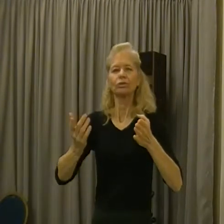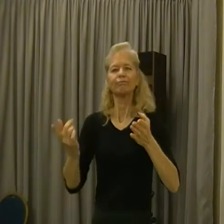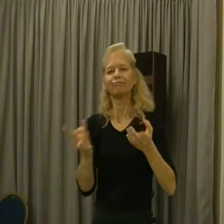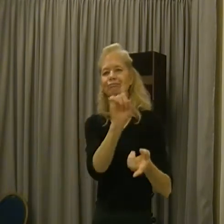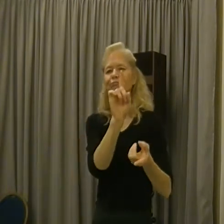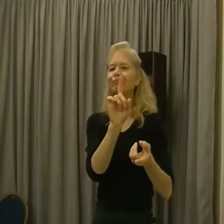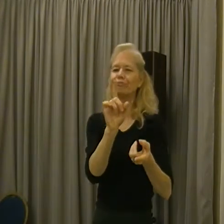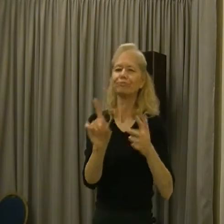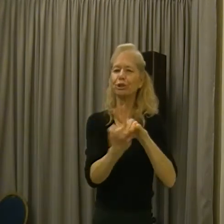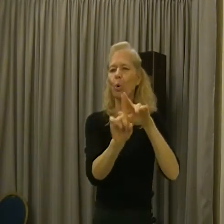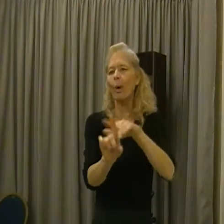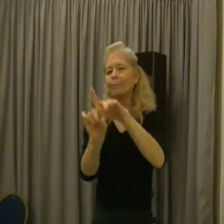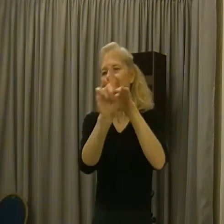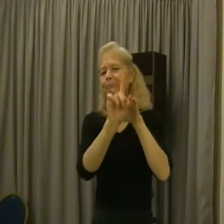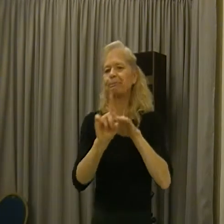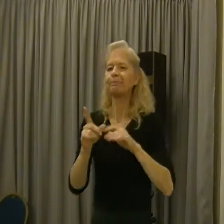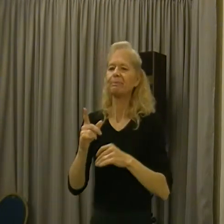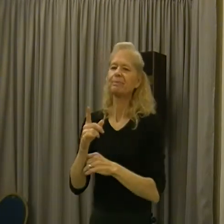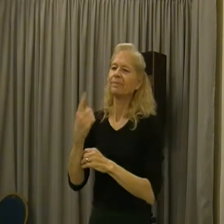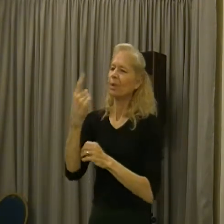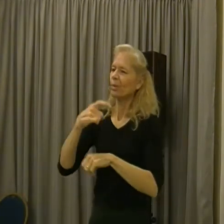your claim to fame today?"